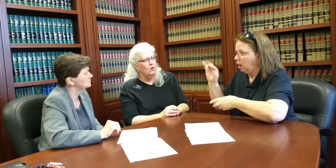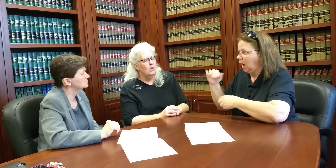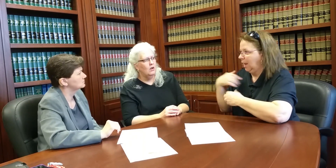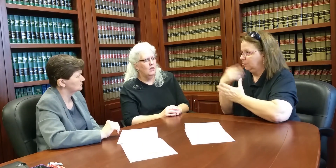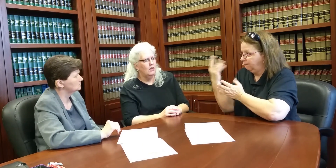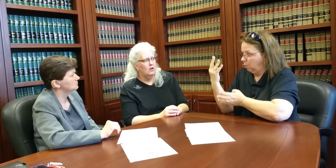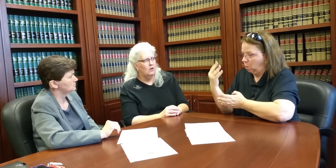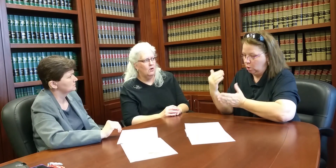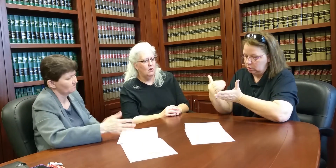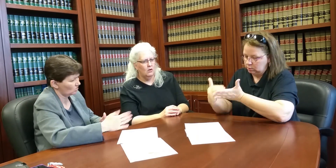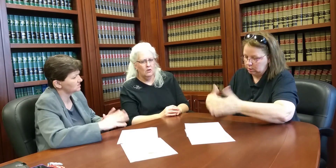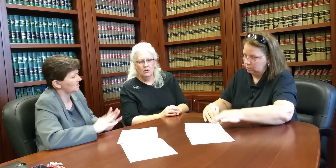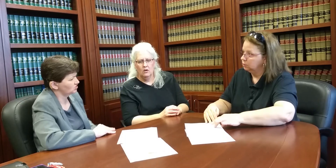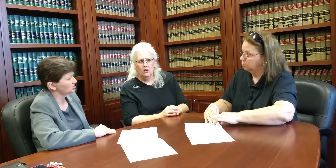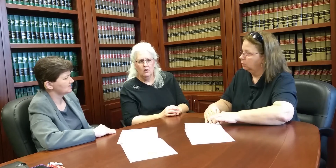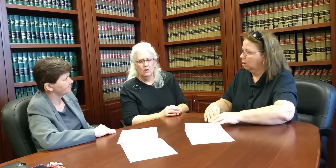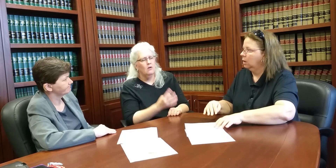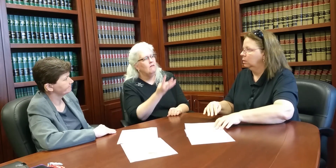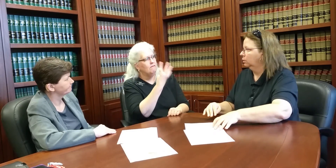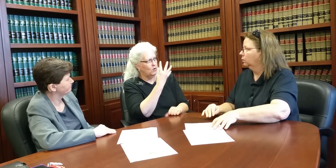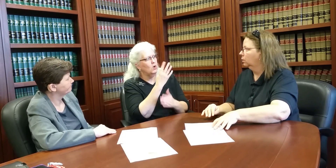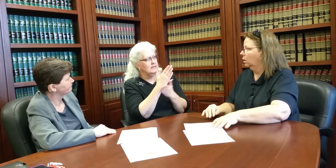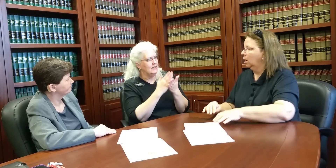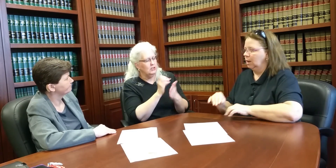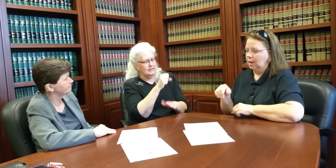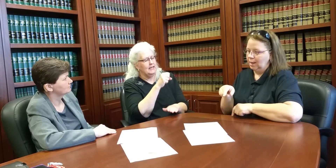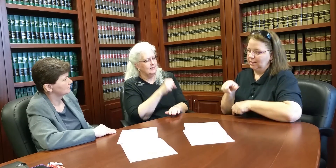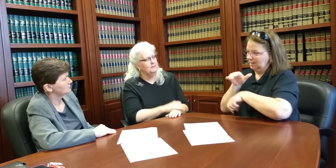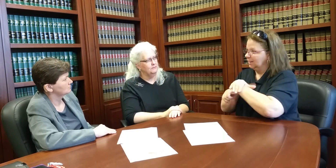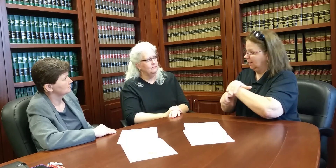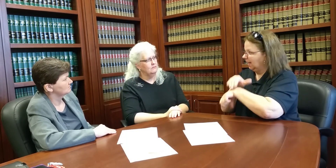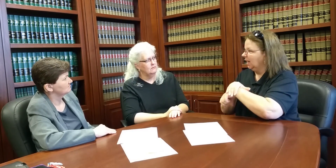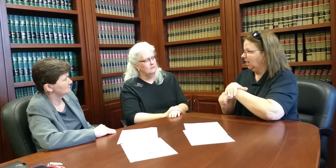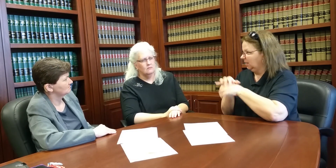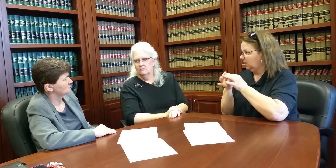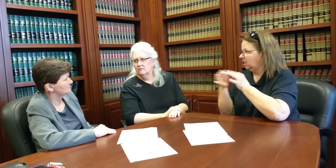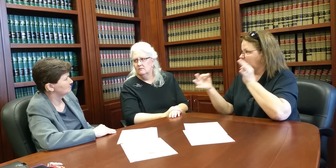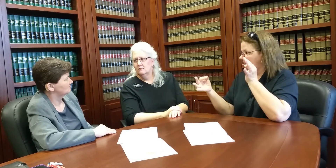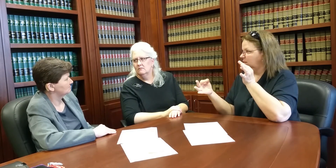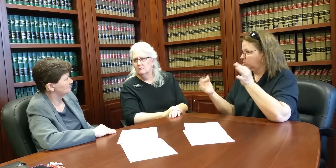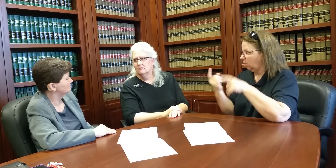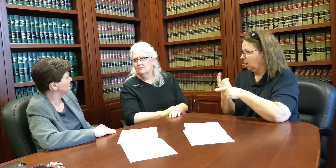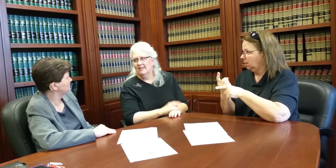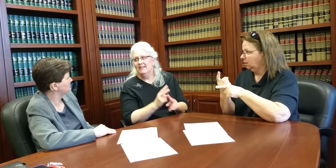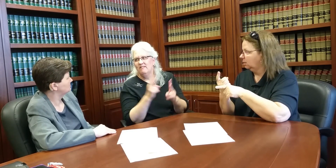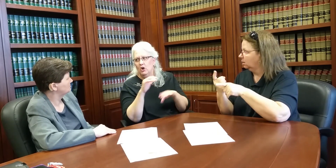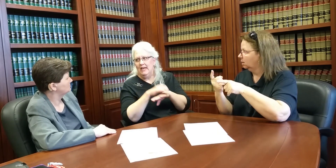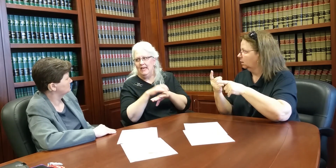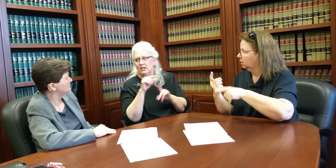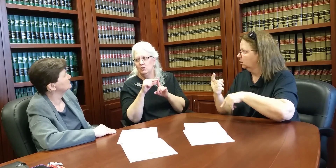Bill has four sections yet. it's in English then like